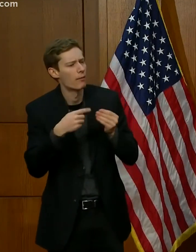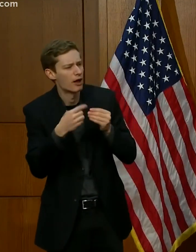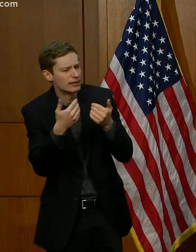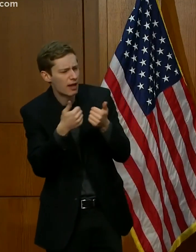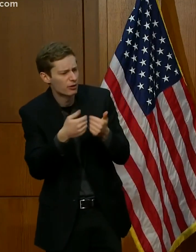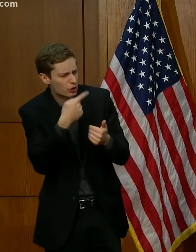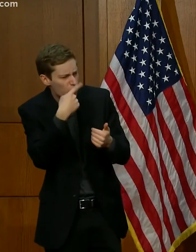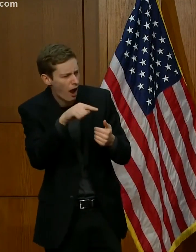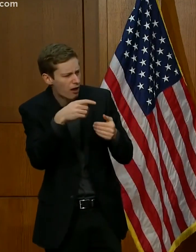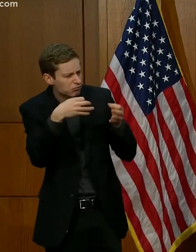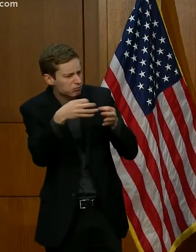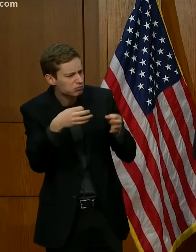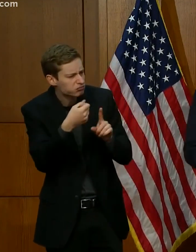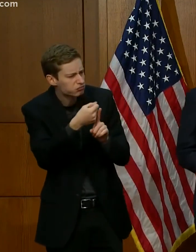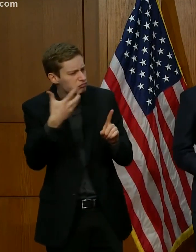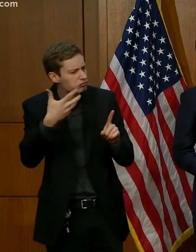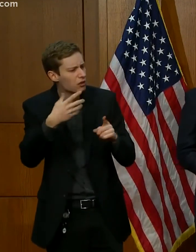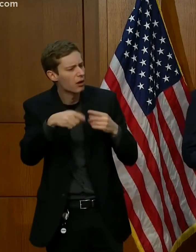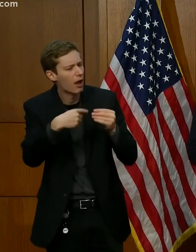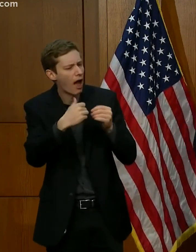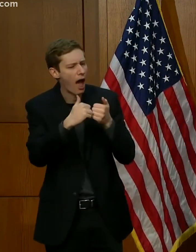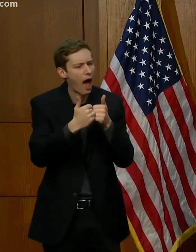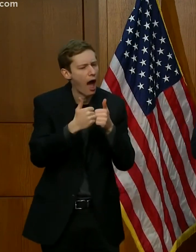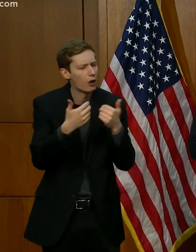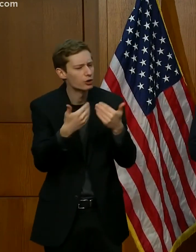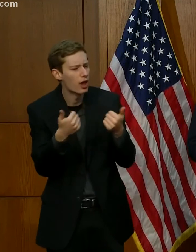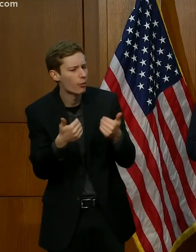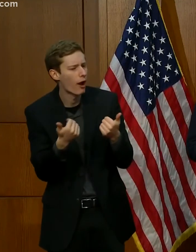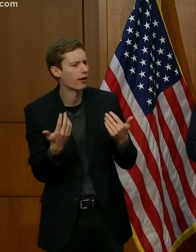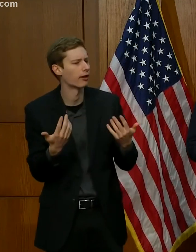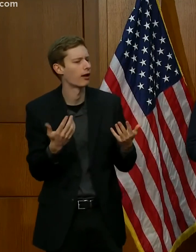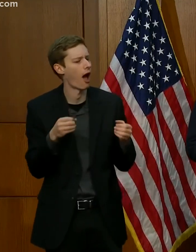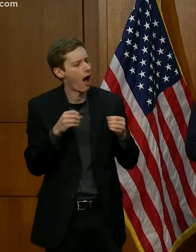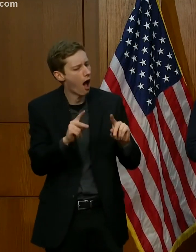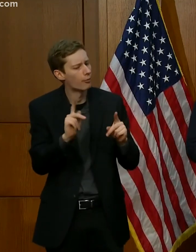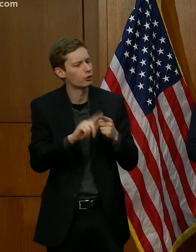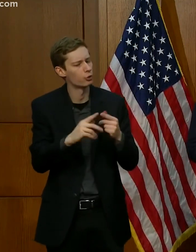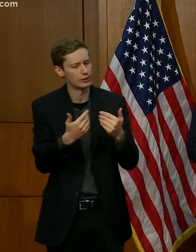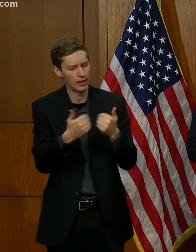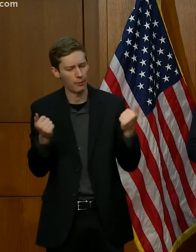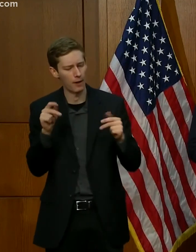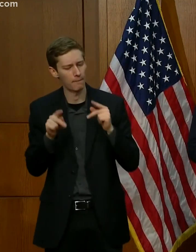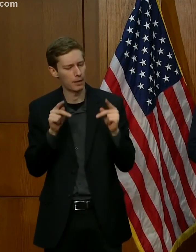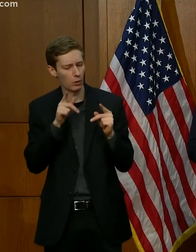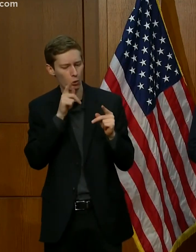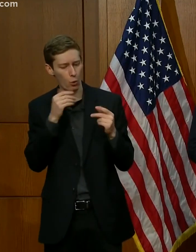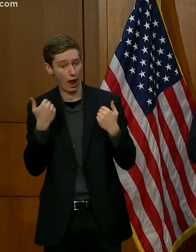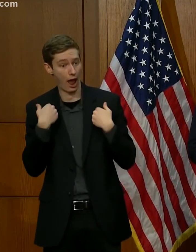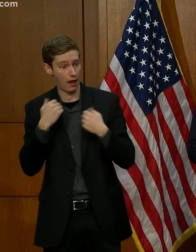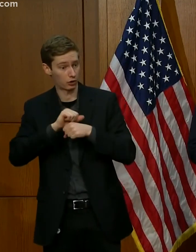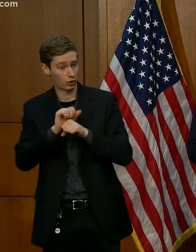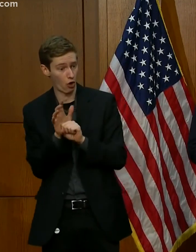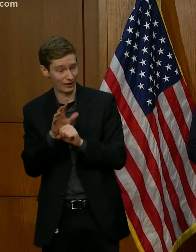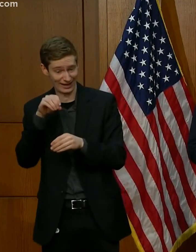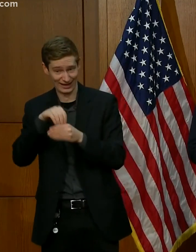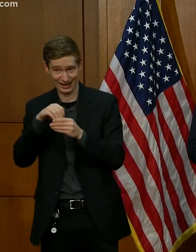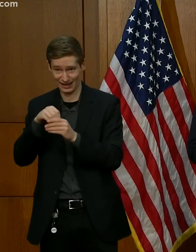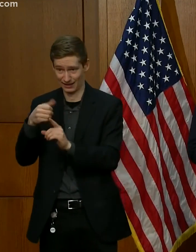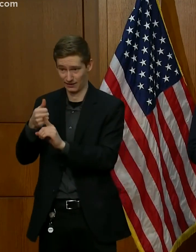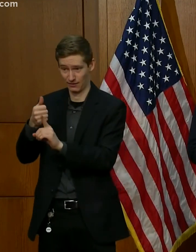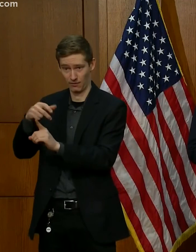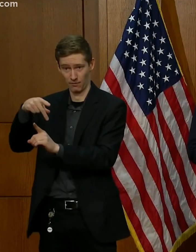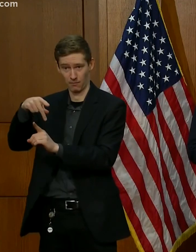you speak more about the opportunity or the availability to separate those who may have COVID in these pods versus those who